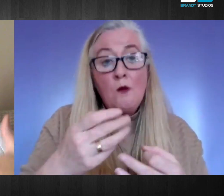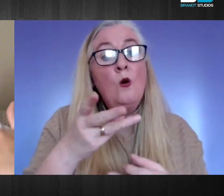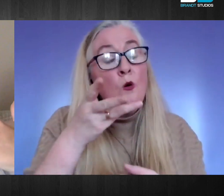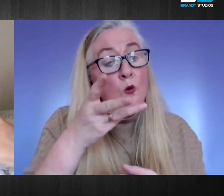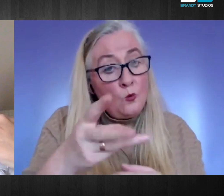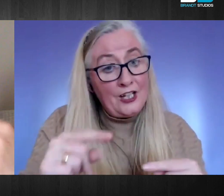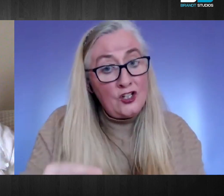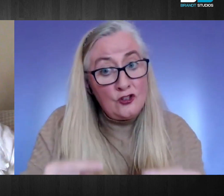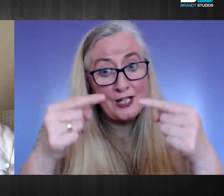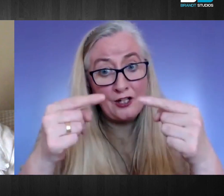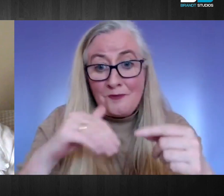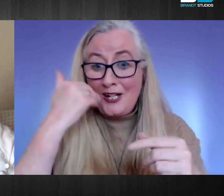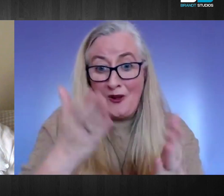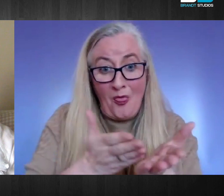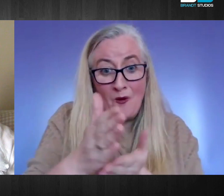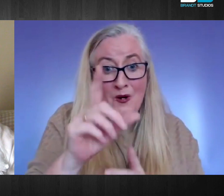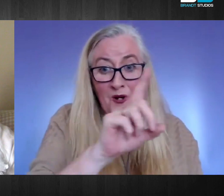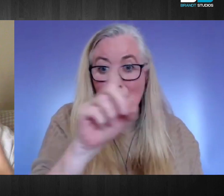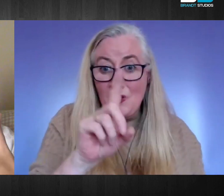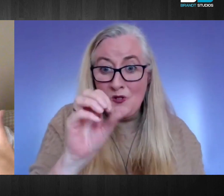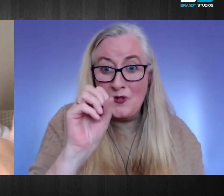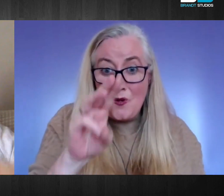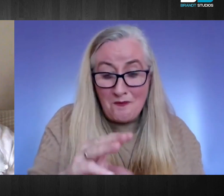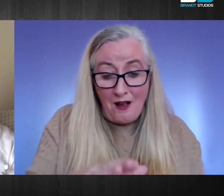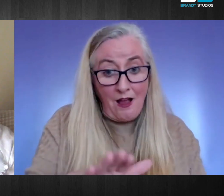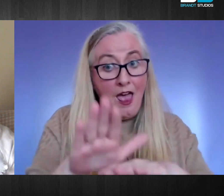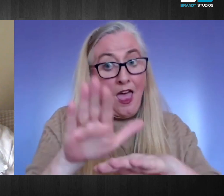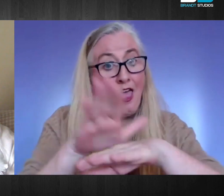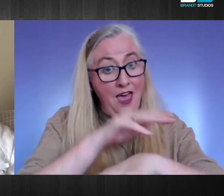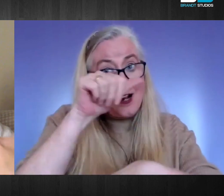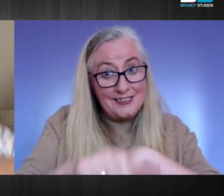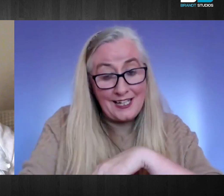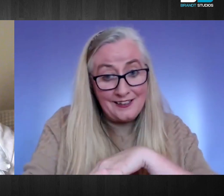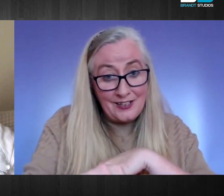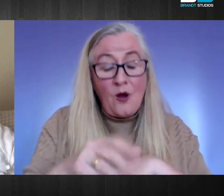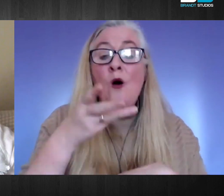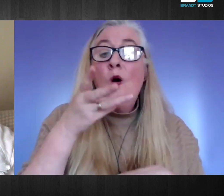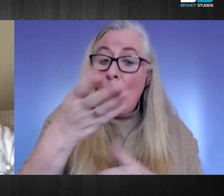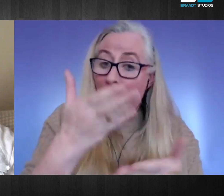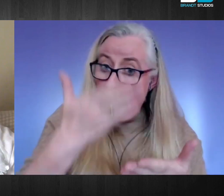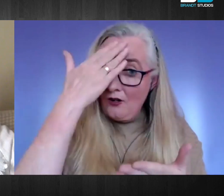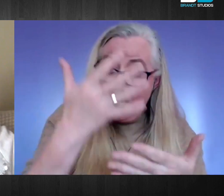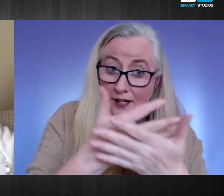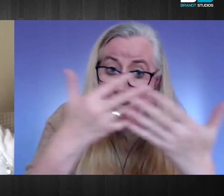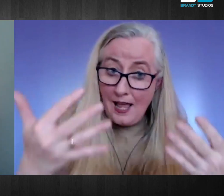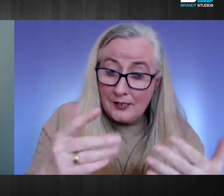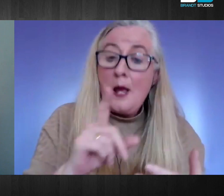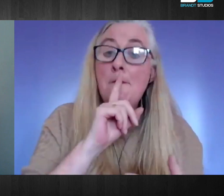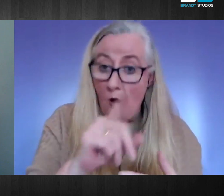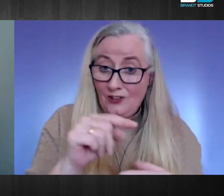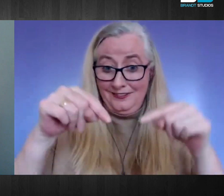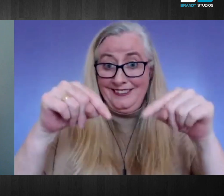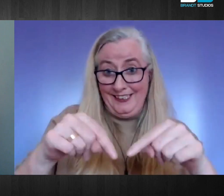Zoom. It's going to be a very long day for the people involved. I suspect we will learn a lot, but it's great that it's continuing.